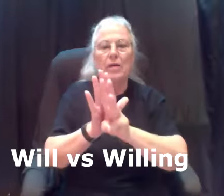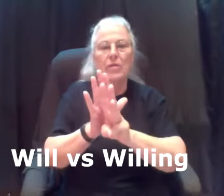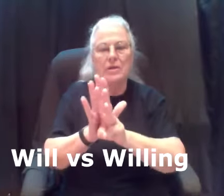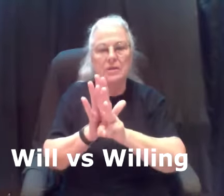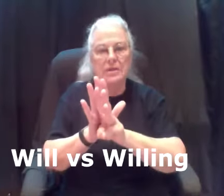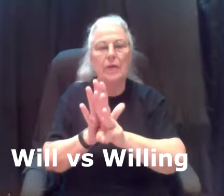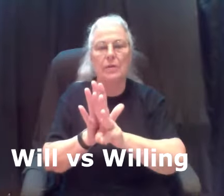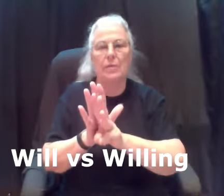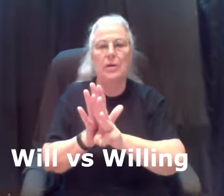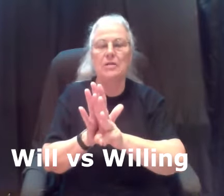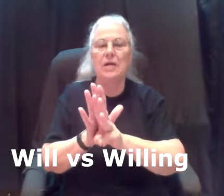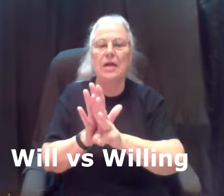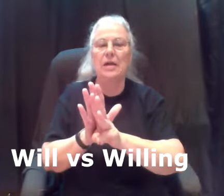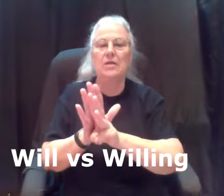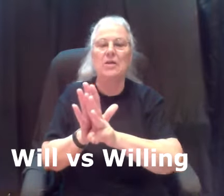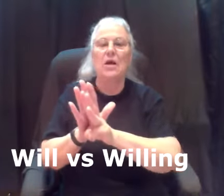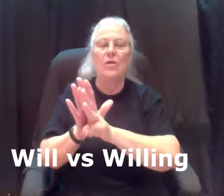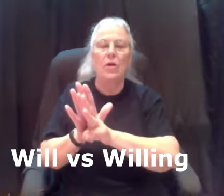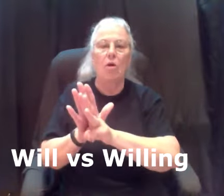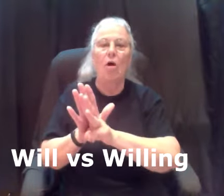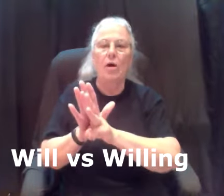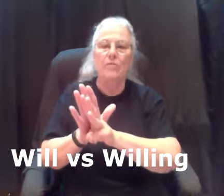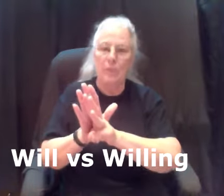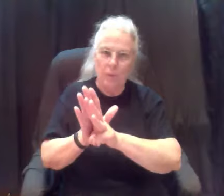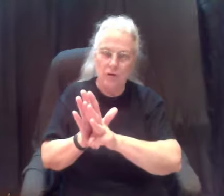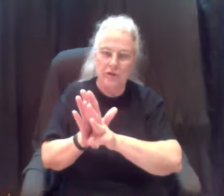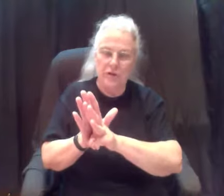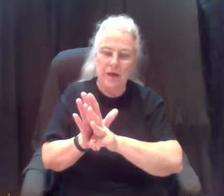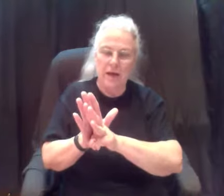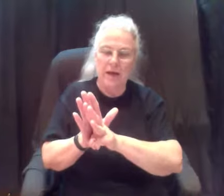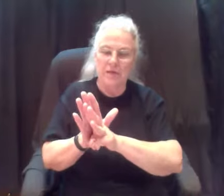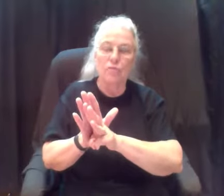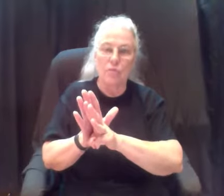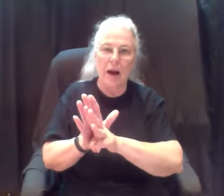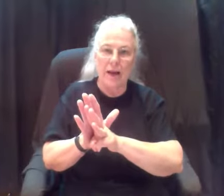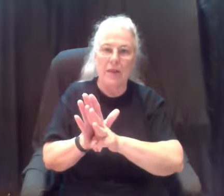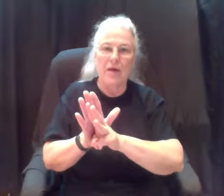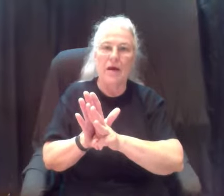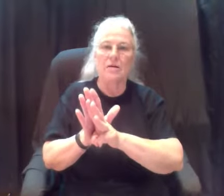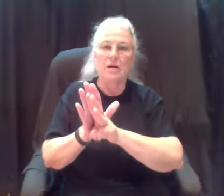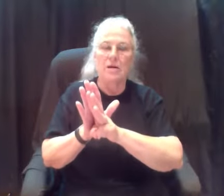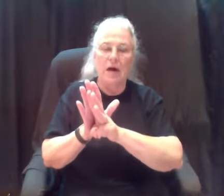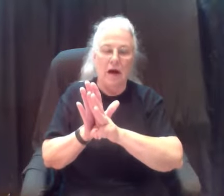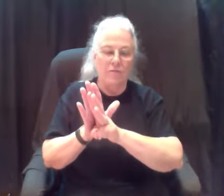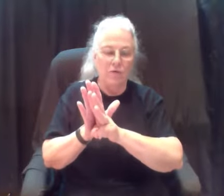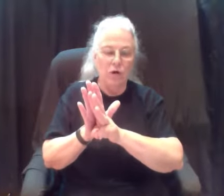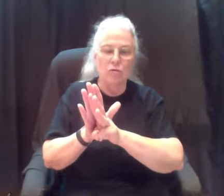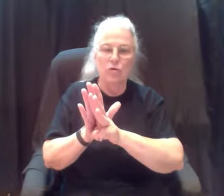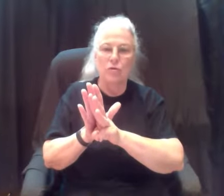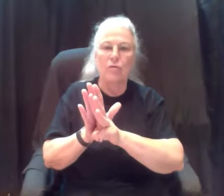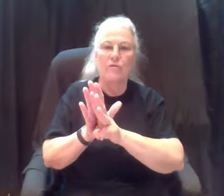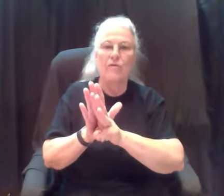the W because that is the law of the person that is writing that for you to